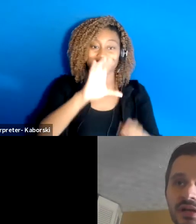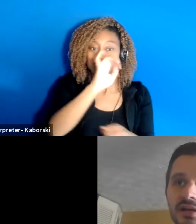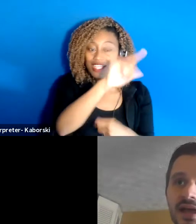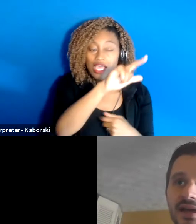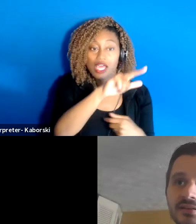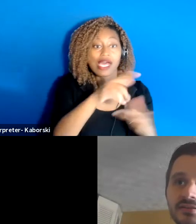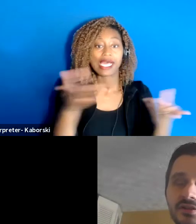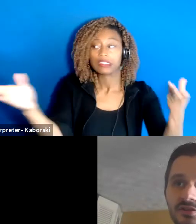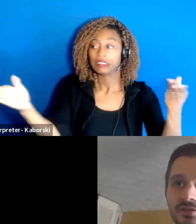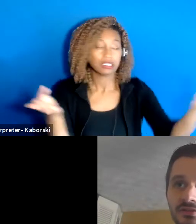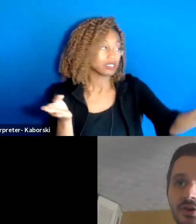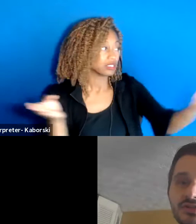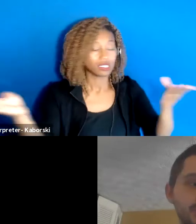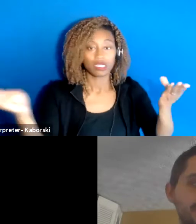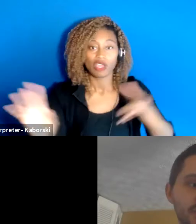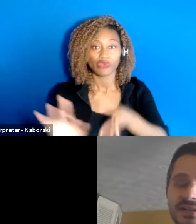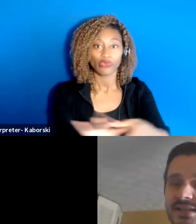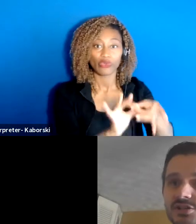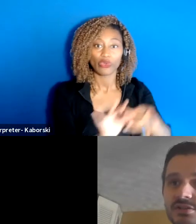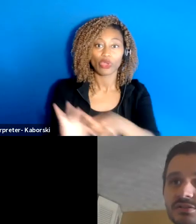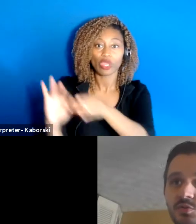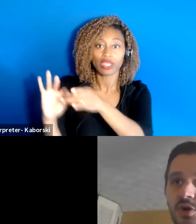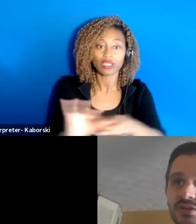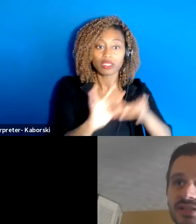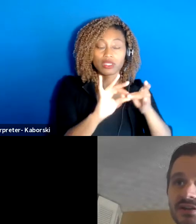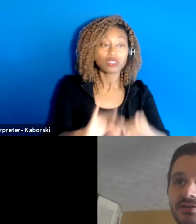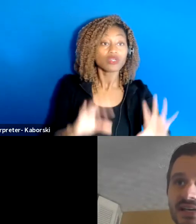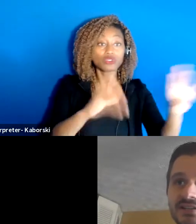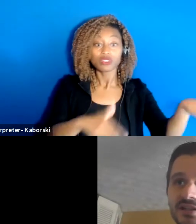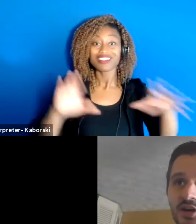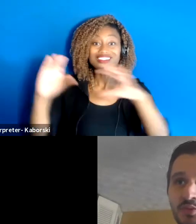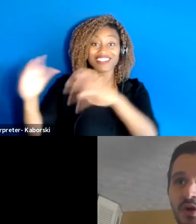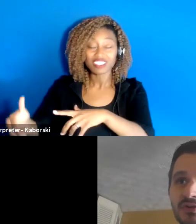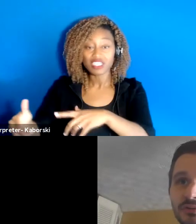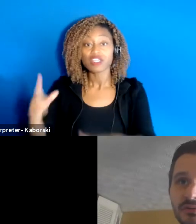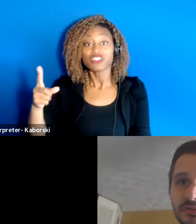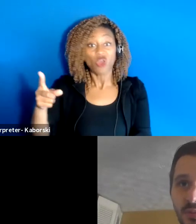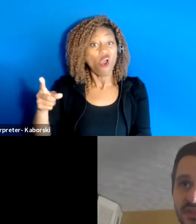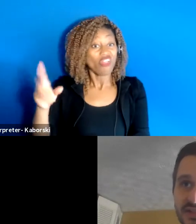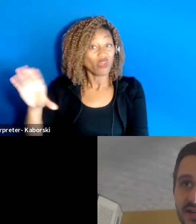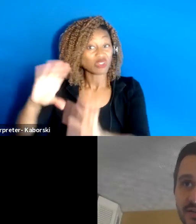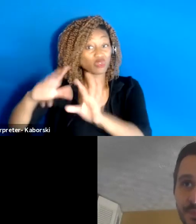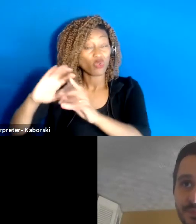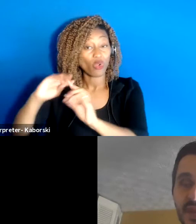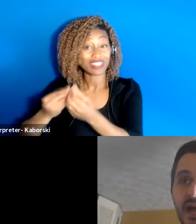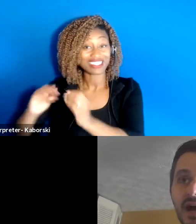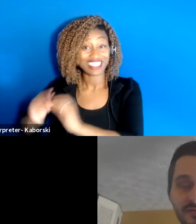groups. And those 2 different organizations wrote the centers into their proposal with the